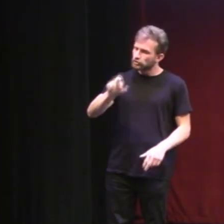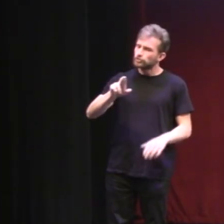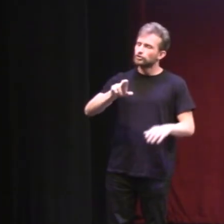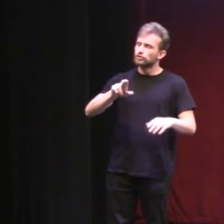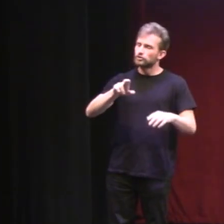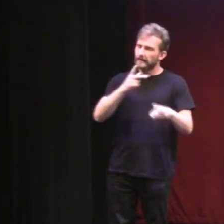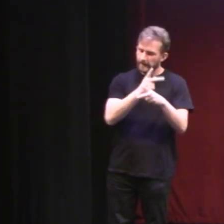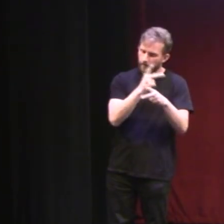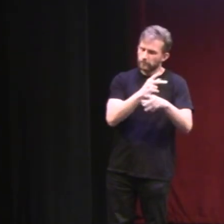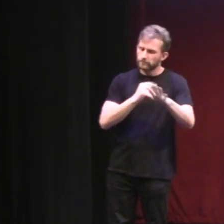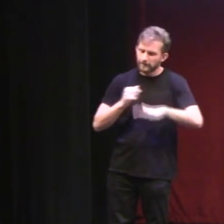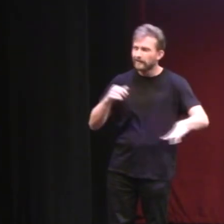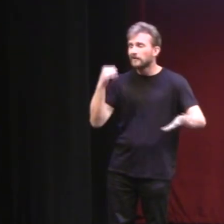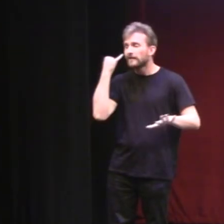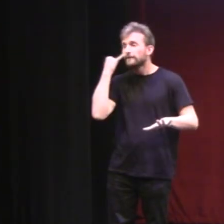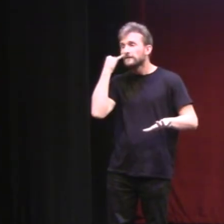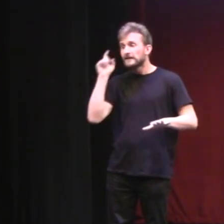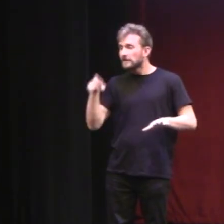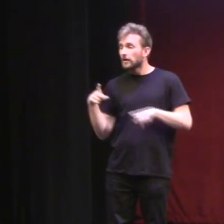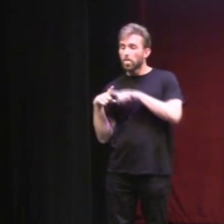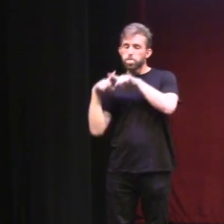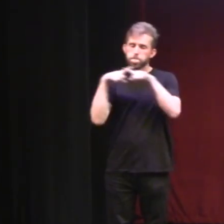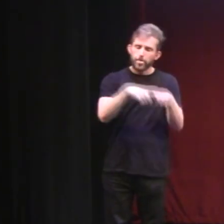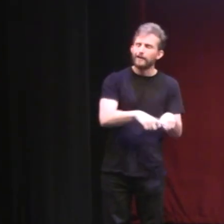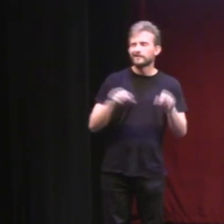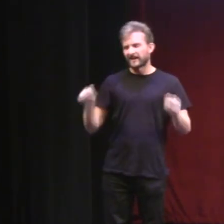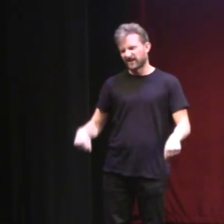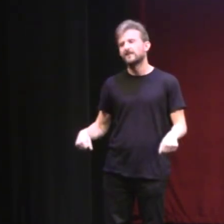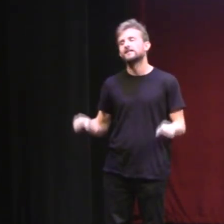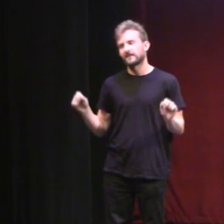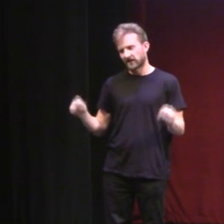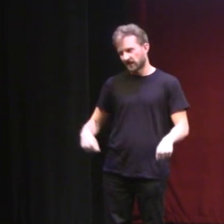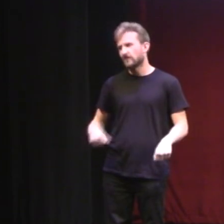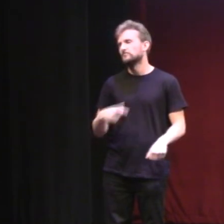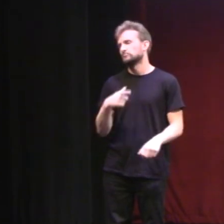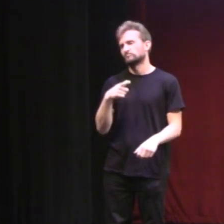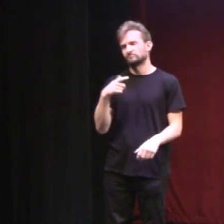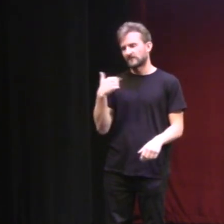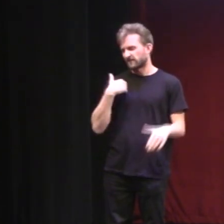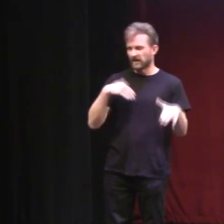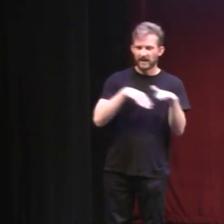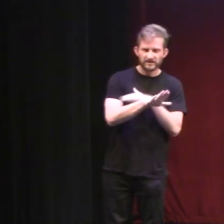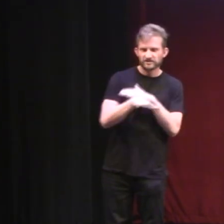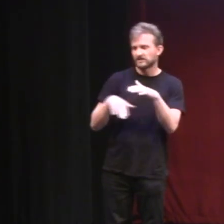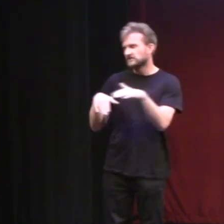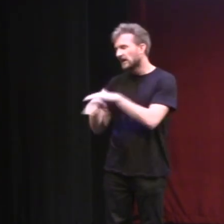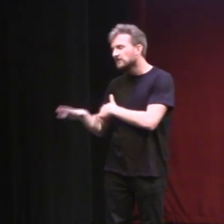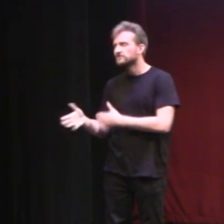And we did work on a lot of independent living skills with her so that she could be successful once she